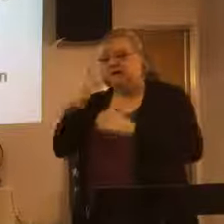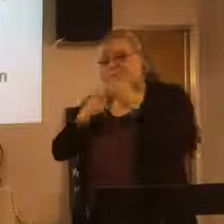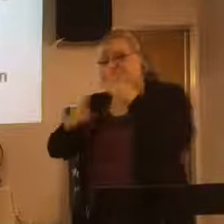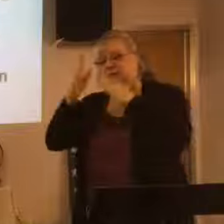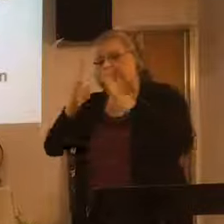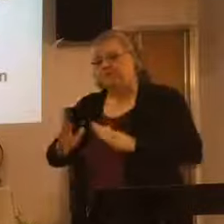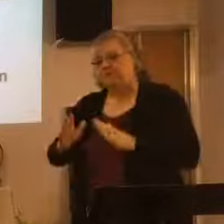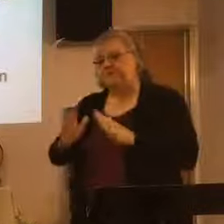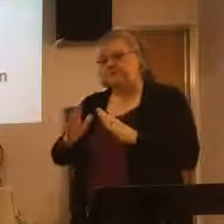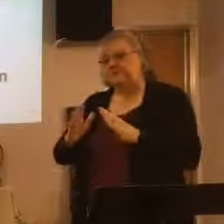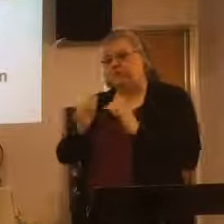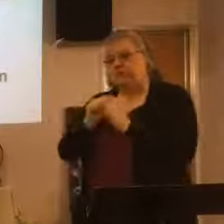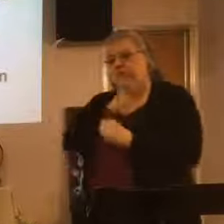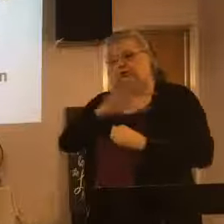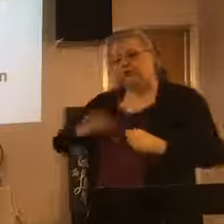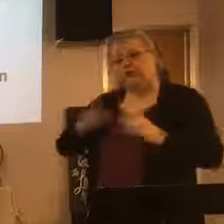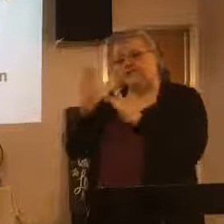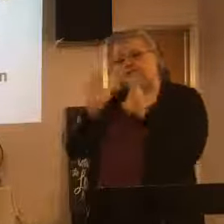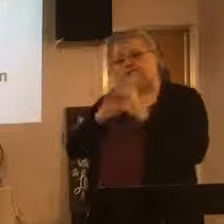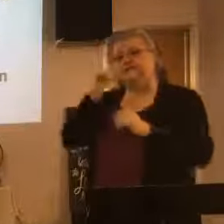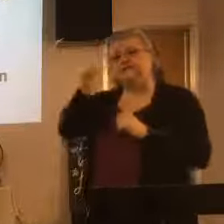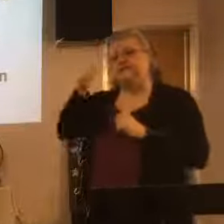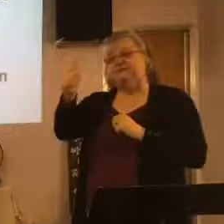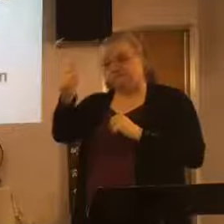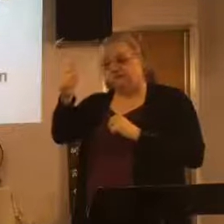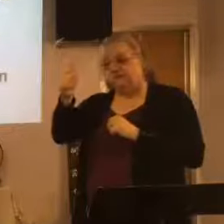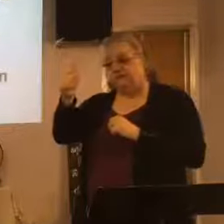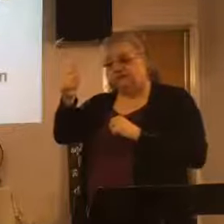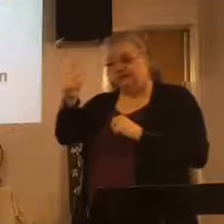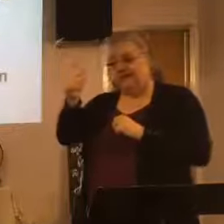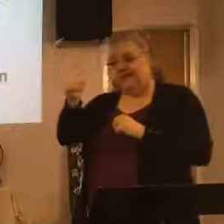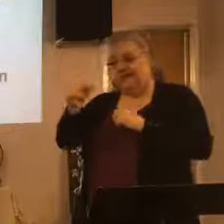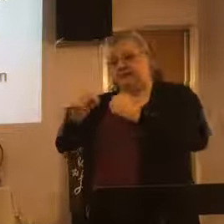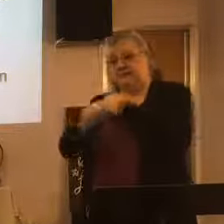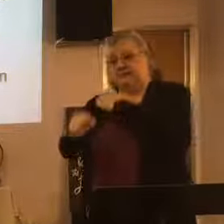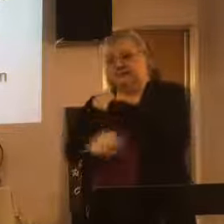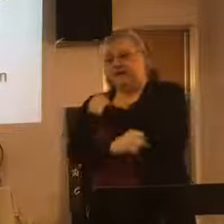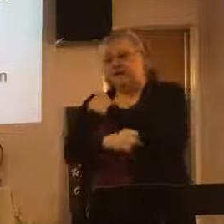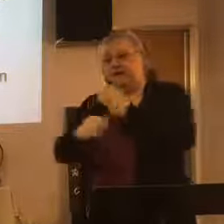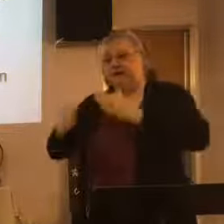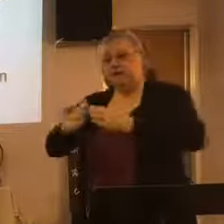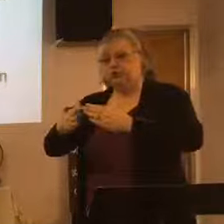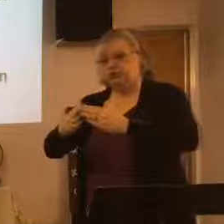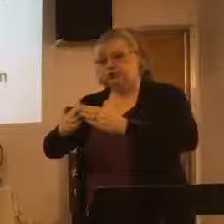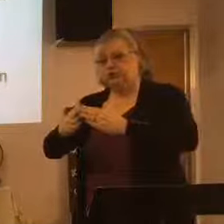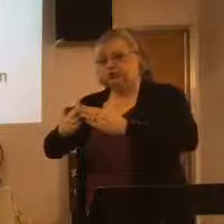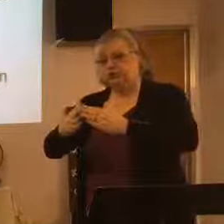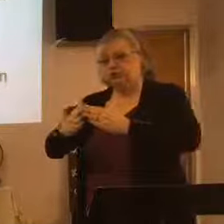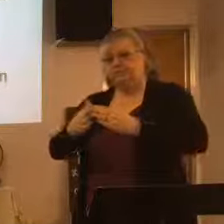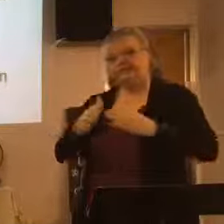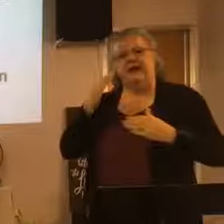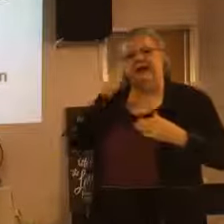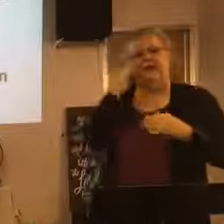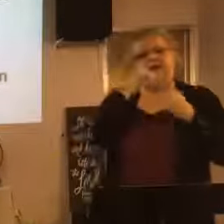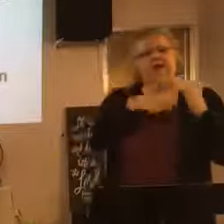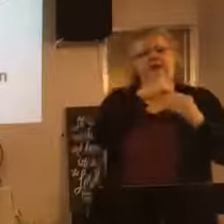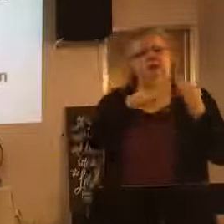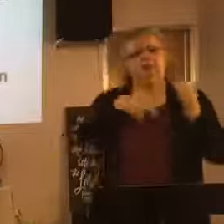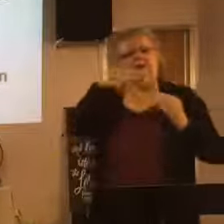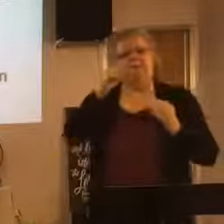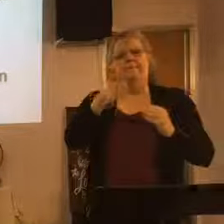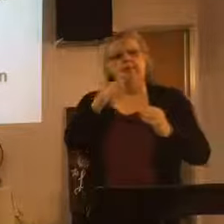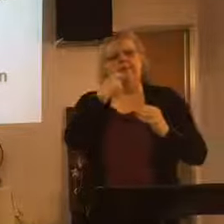prophets, with Christ Jesus himself as the cornerstone." Think about what Paul is